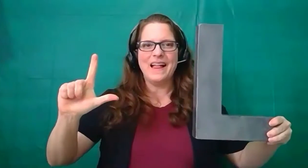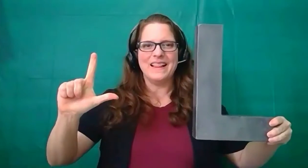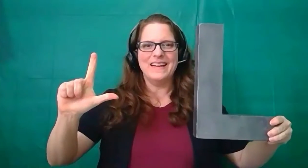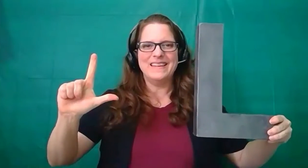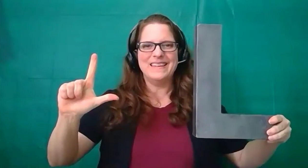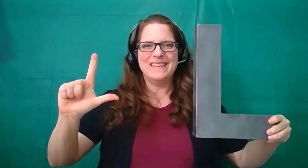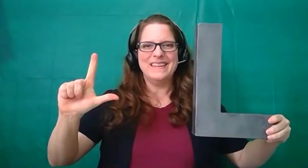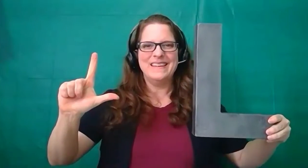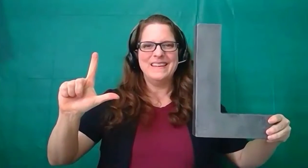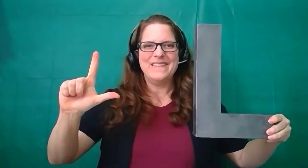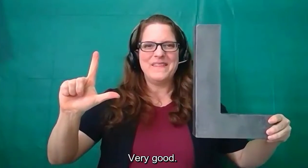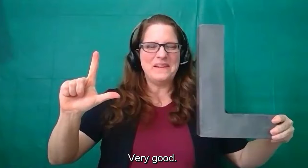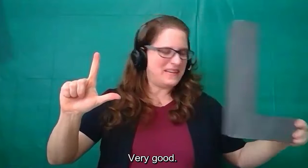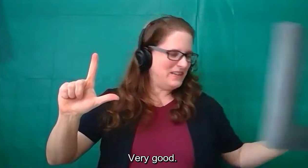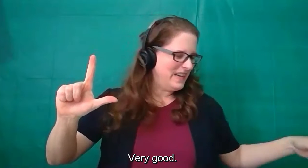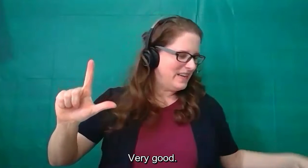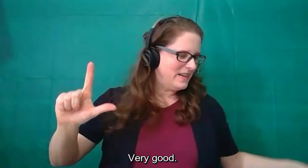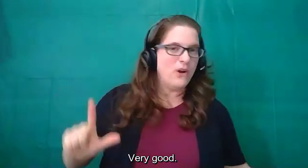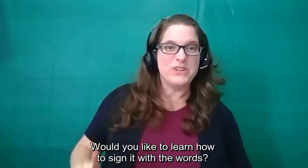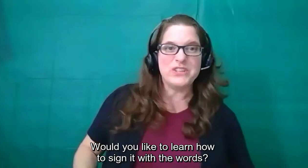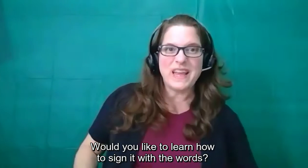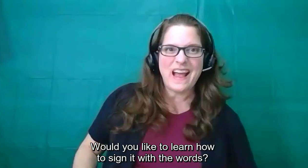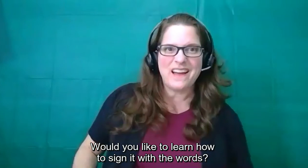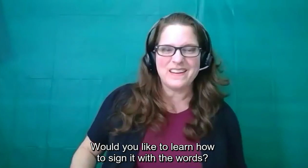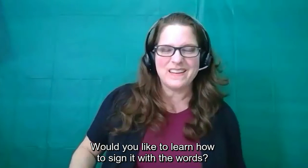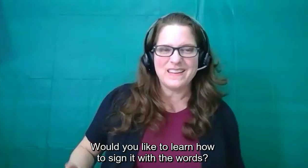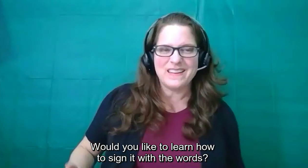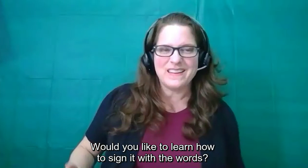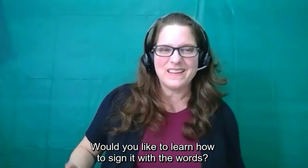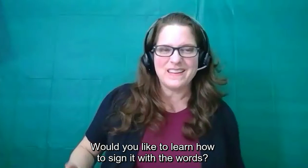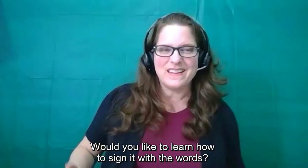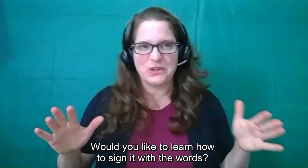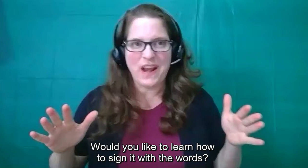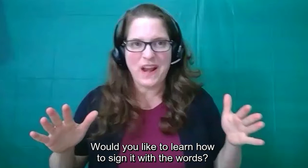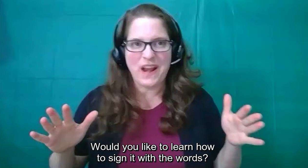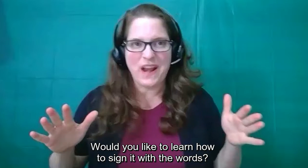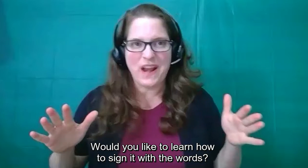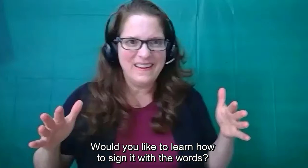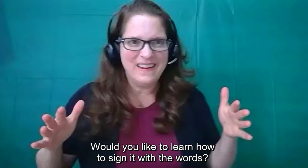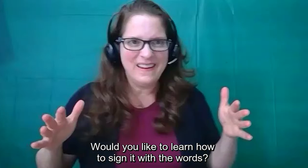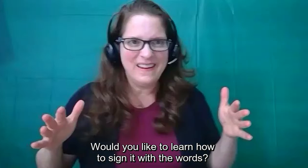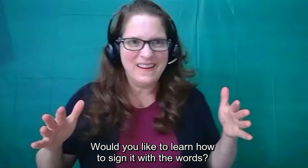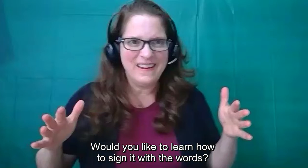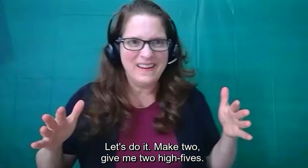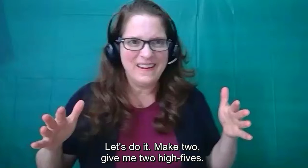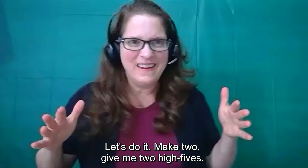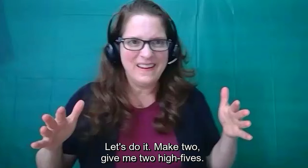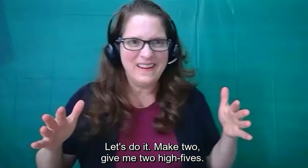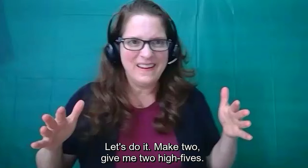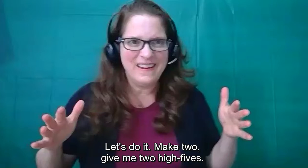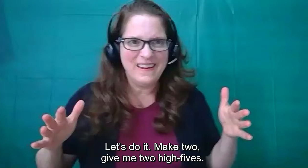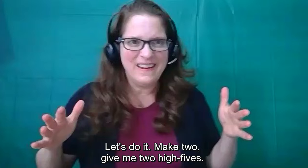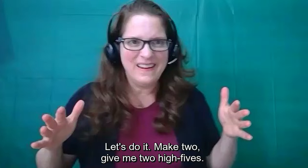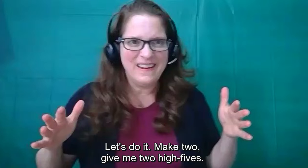L. Very good. Would you like how to learn how to sign it with the words? Let's do it. Give me 2 high